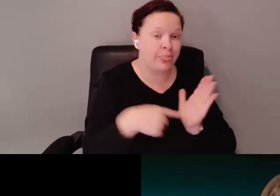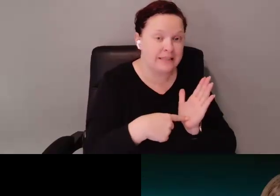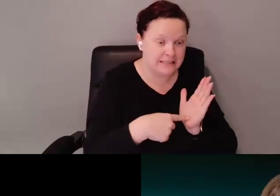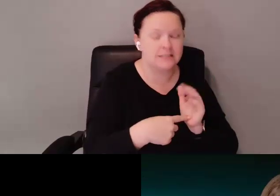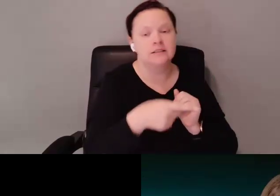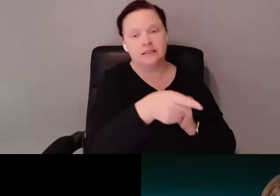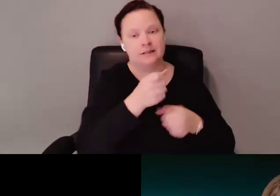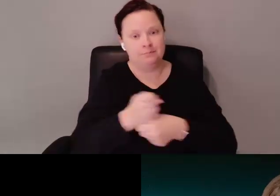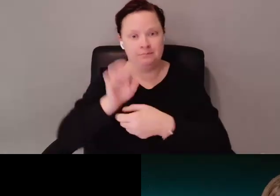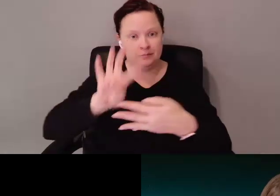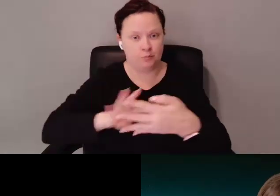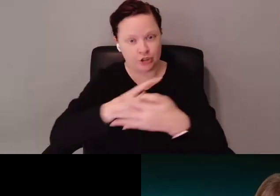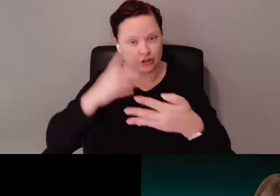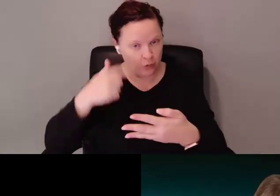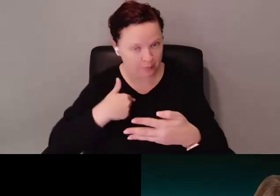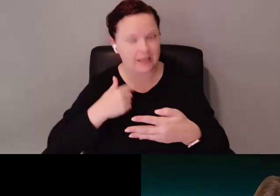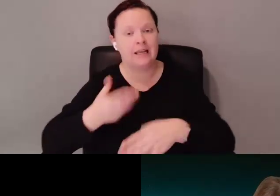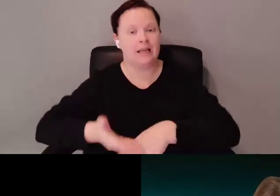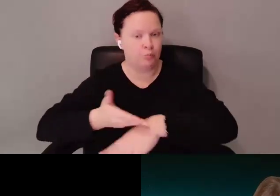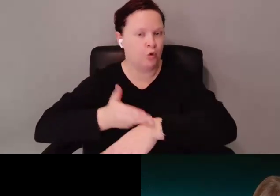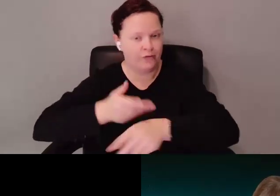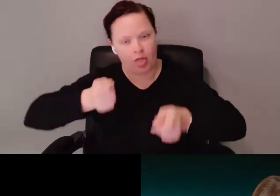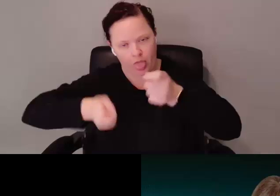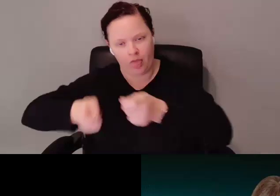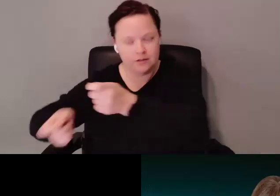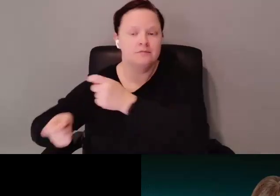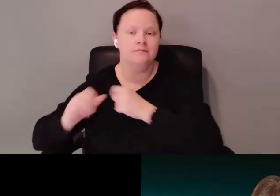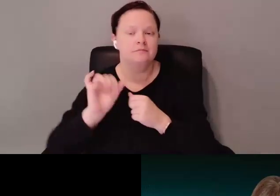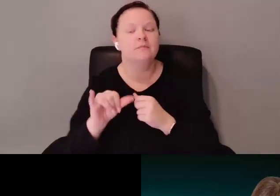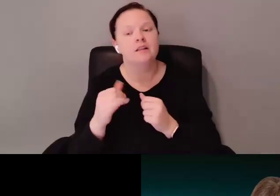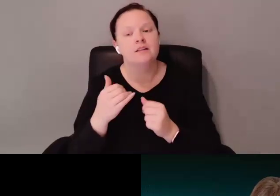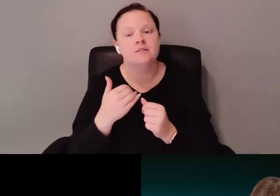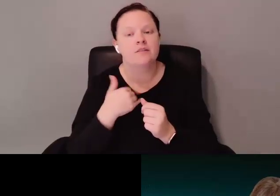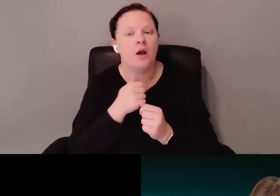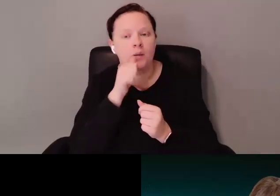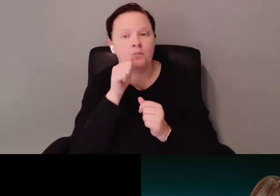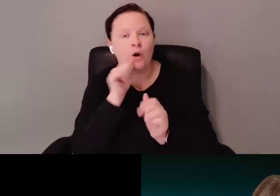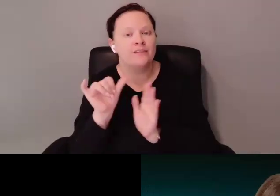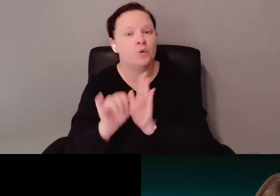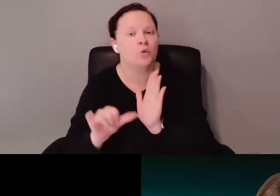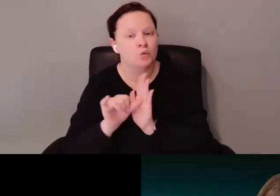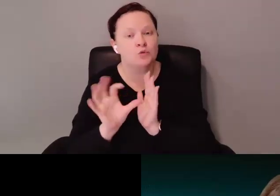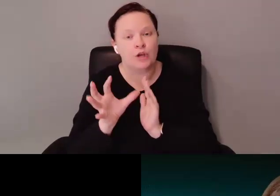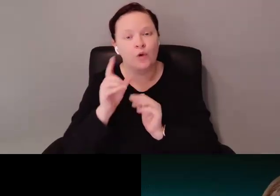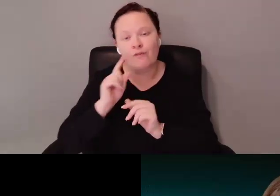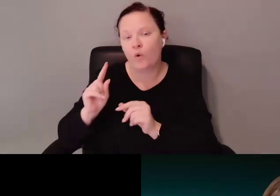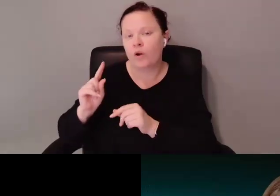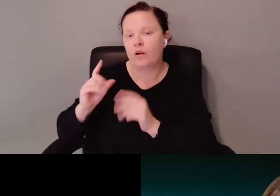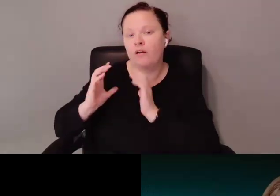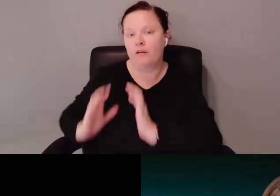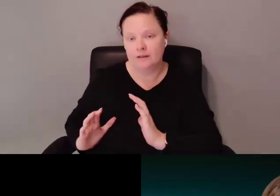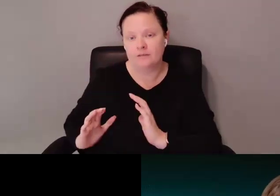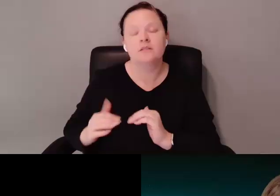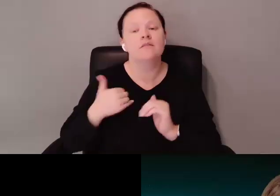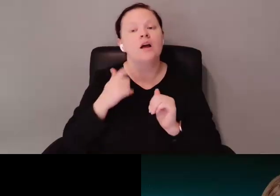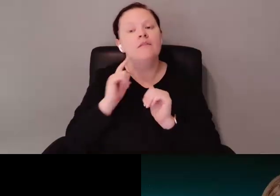builds it for me and then we improve it. We constantly improve it. So I have a private YouTube channel for my clients with